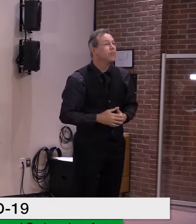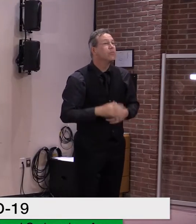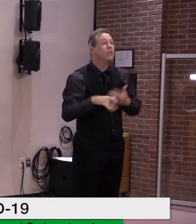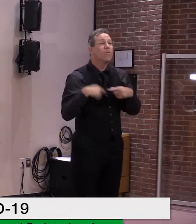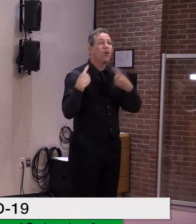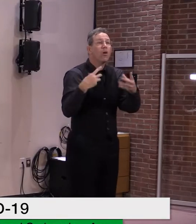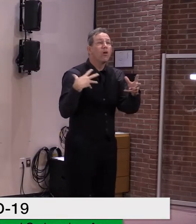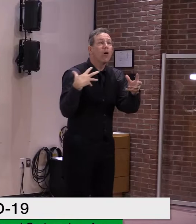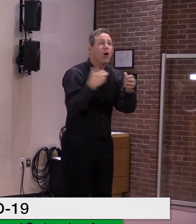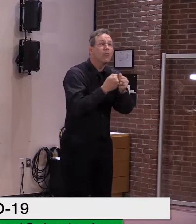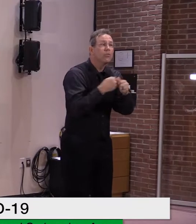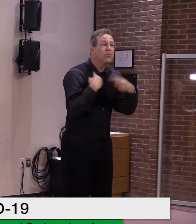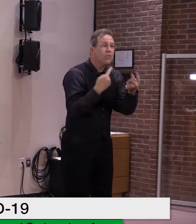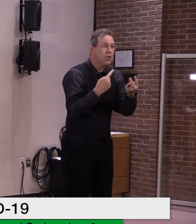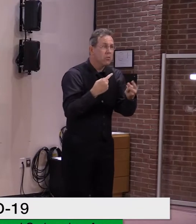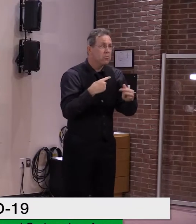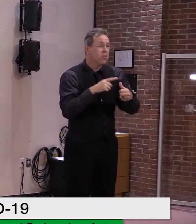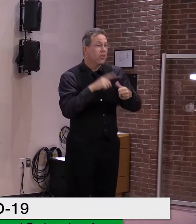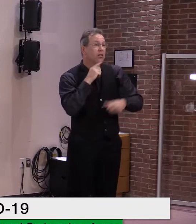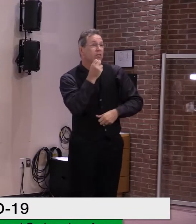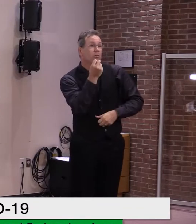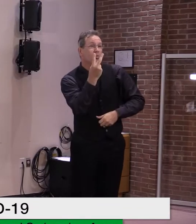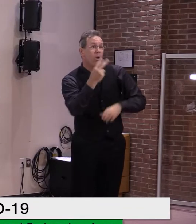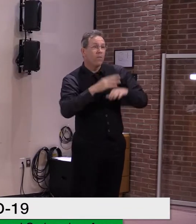Vermonters 12 plus with at least one dose,